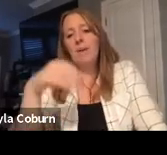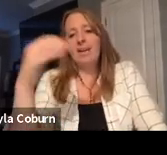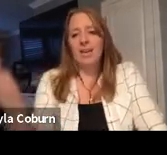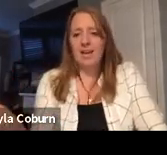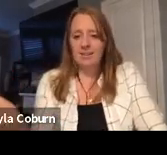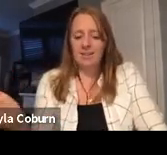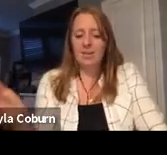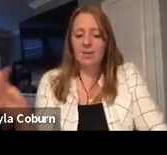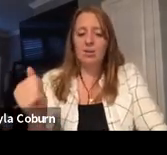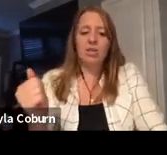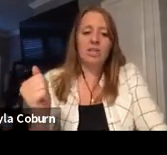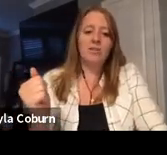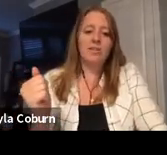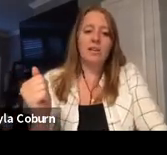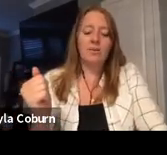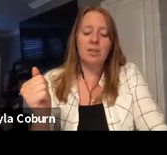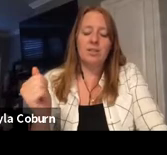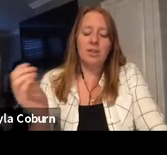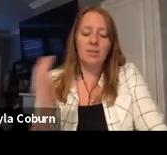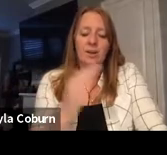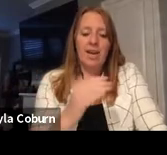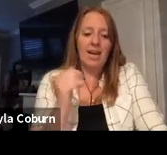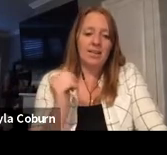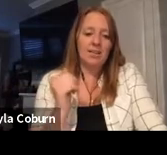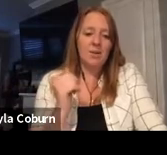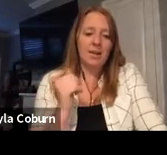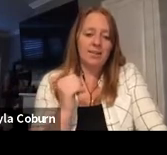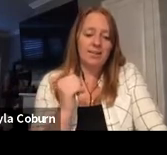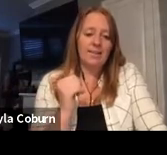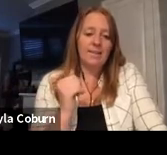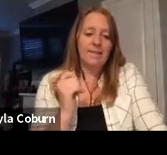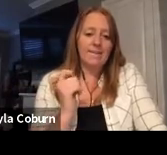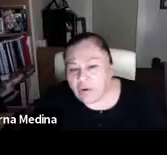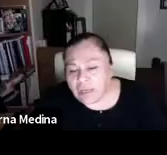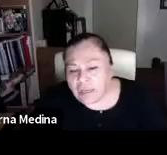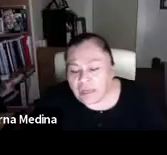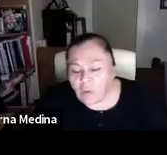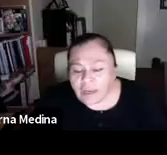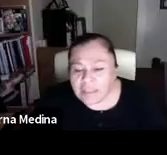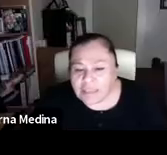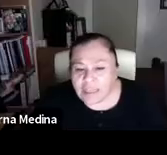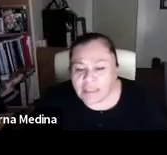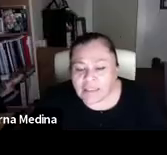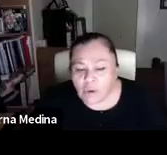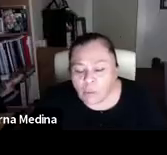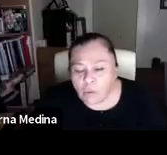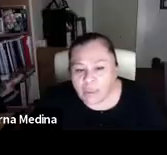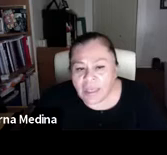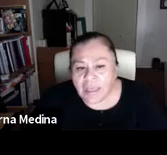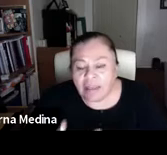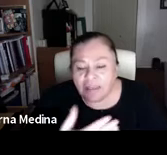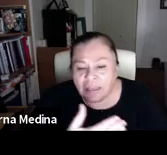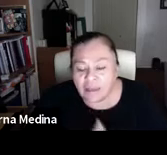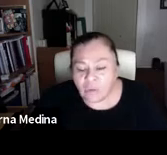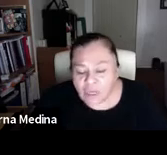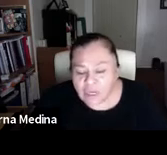communicate back to us because he would usually use sign language to communicate to us. Pero el lenguaje de señas le dio la oportunidad a